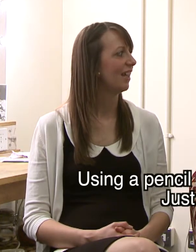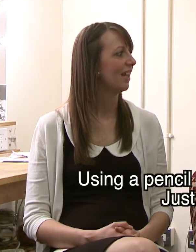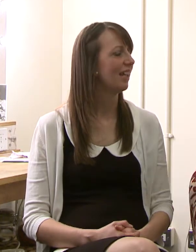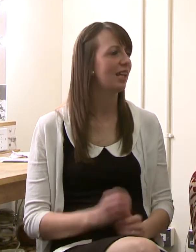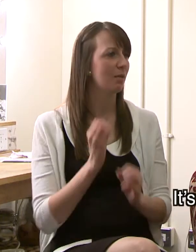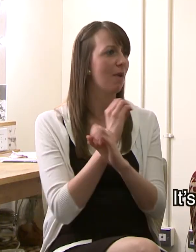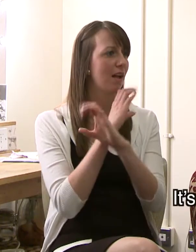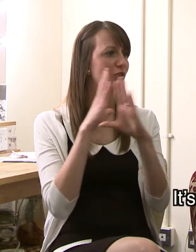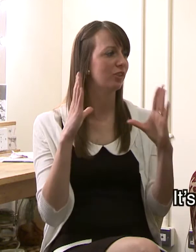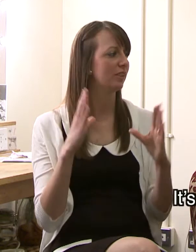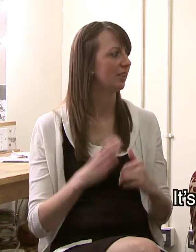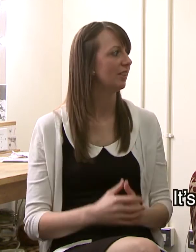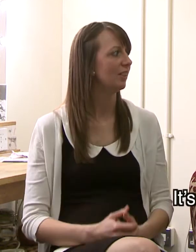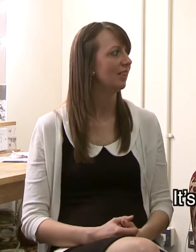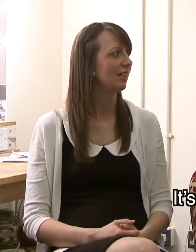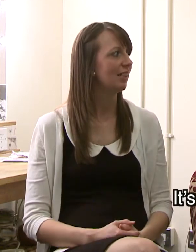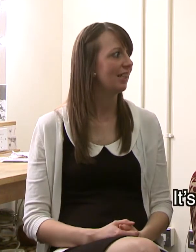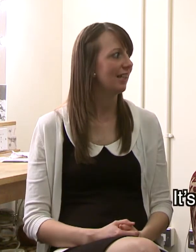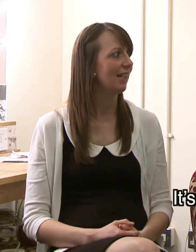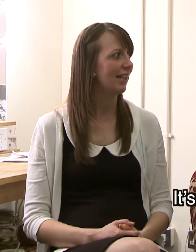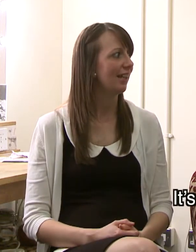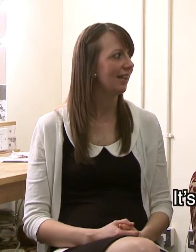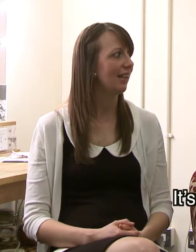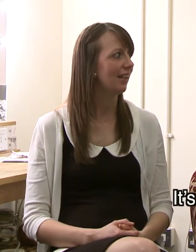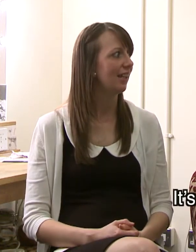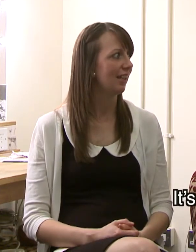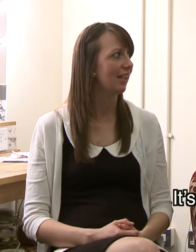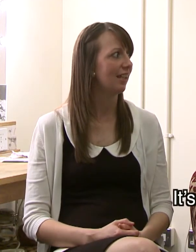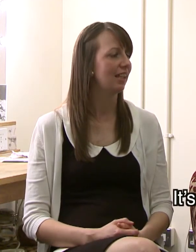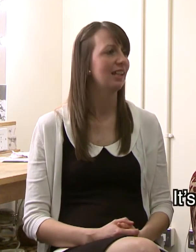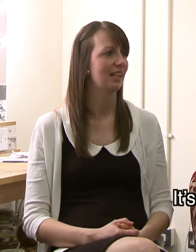imagine. Image is that.